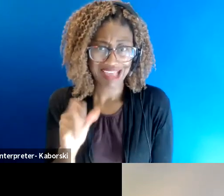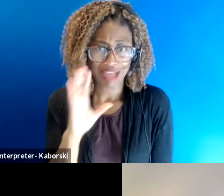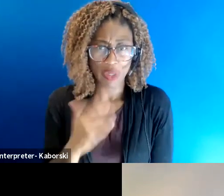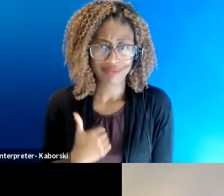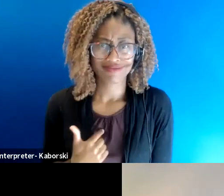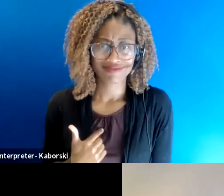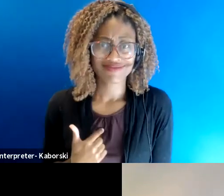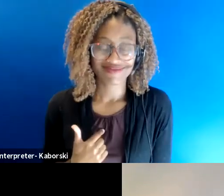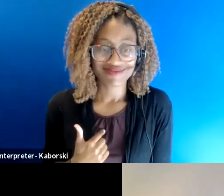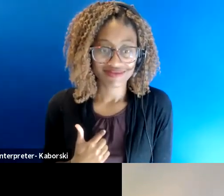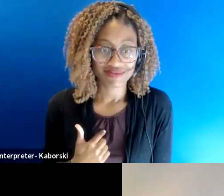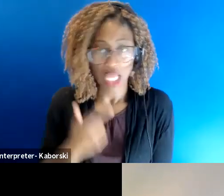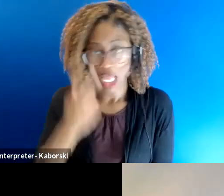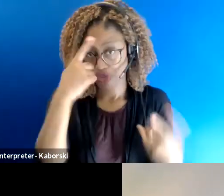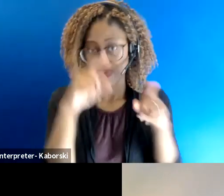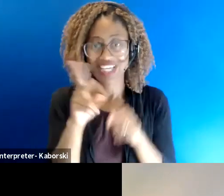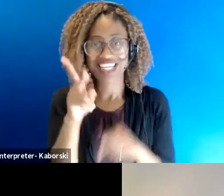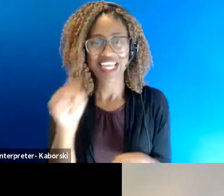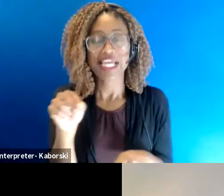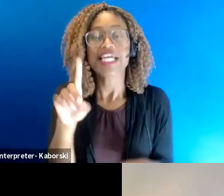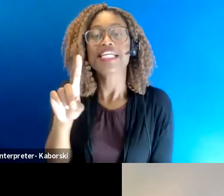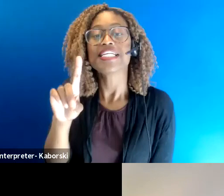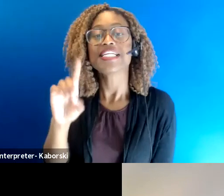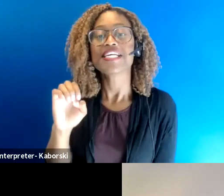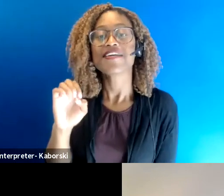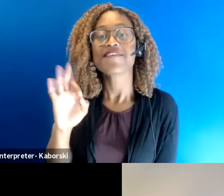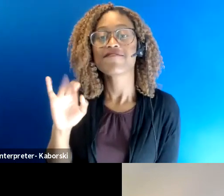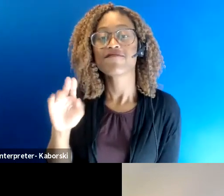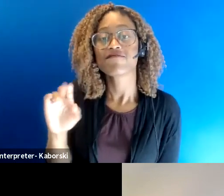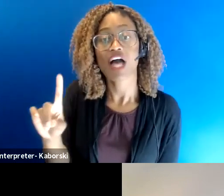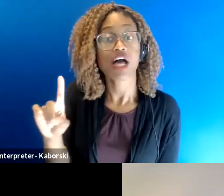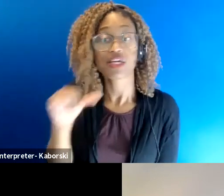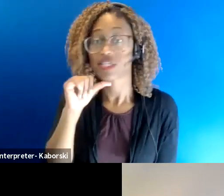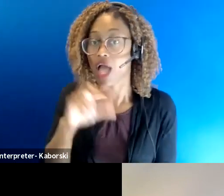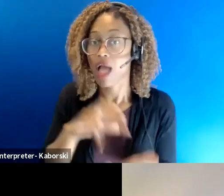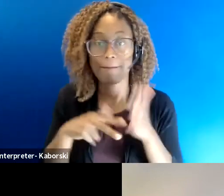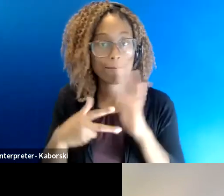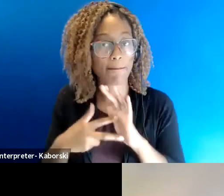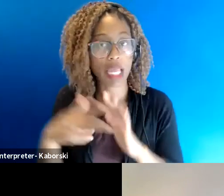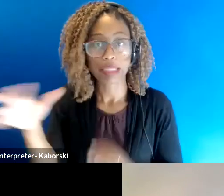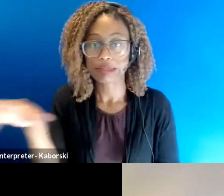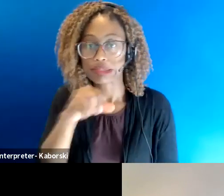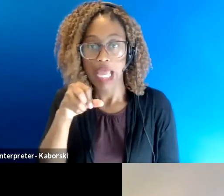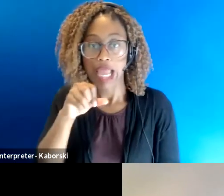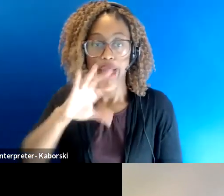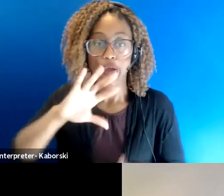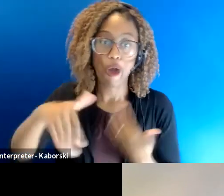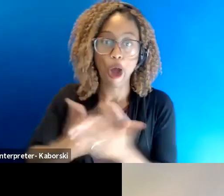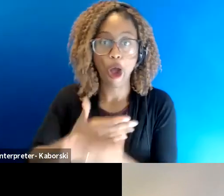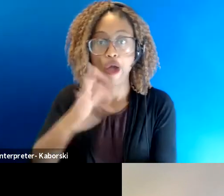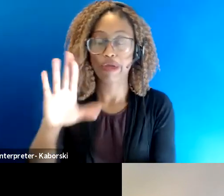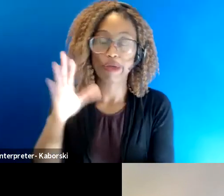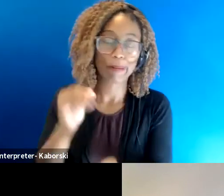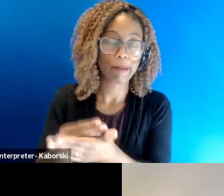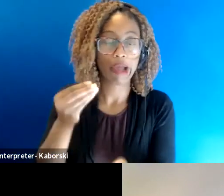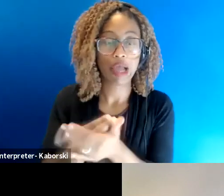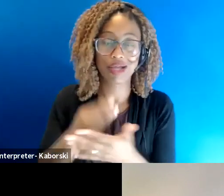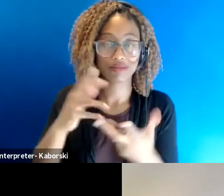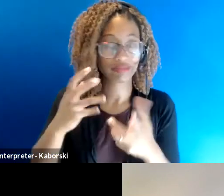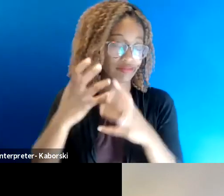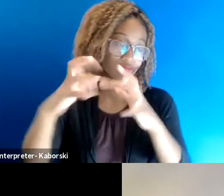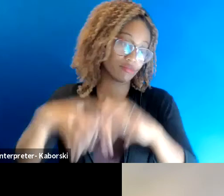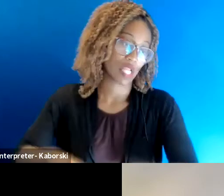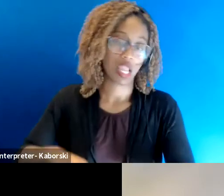I agree with Ken. Defunding the police doesn't mean we're just taking disbanding departments